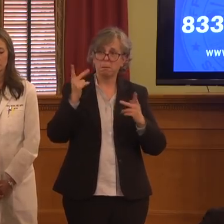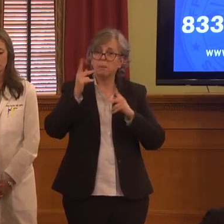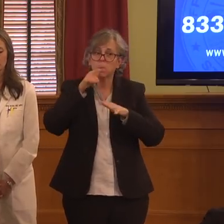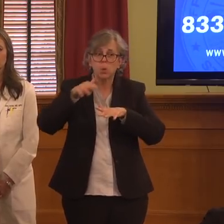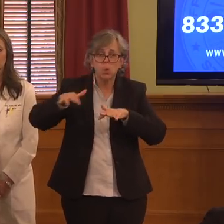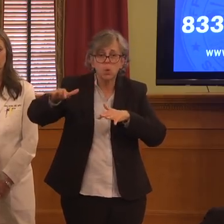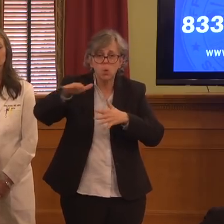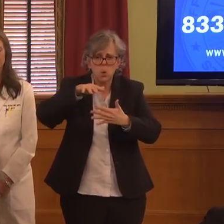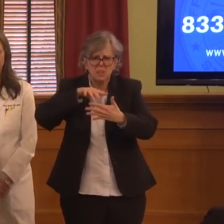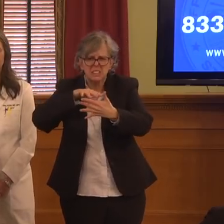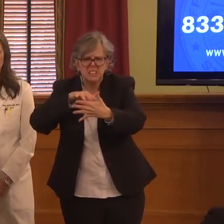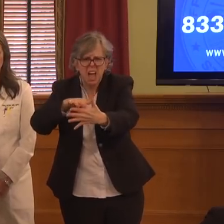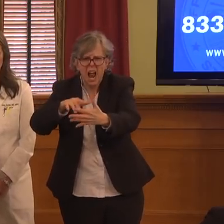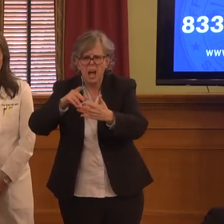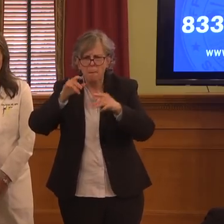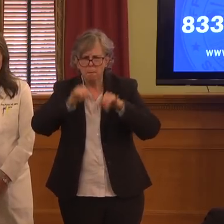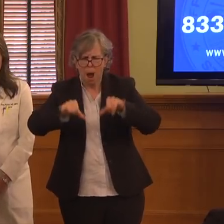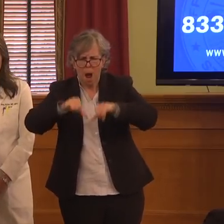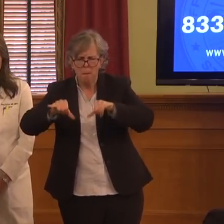and we know it's the right thing to do.